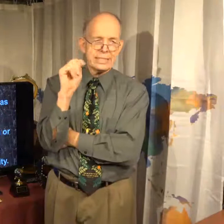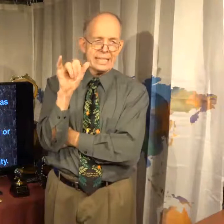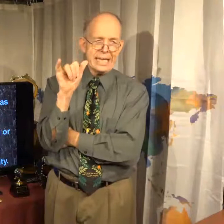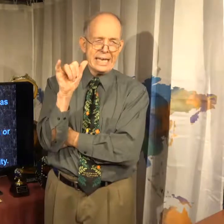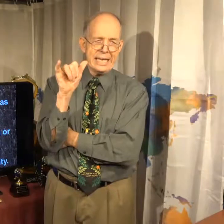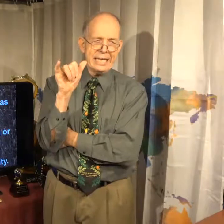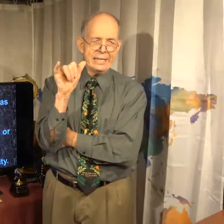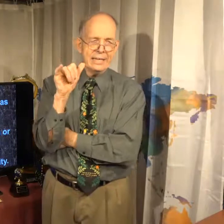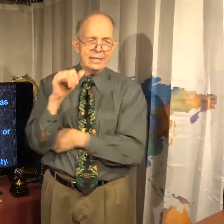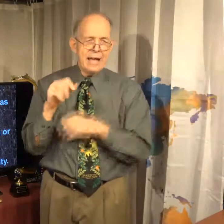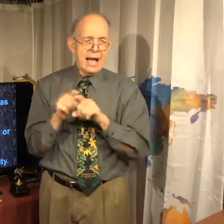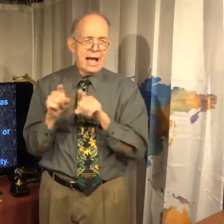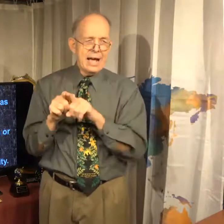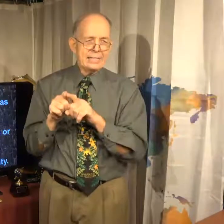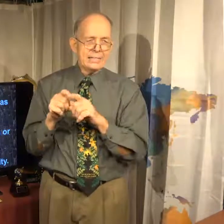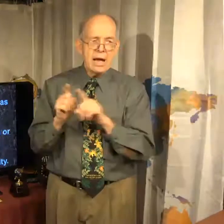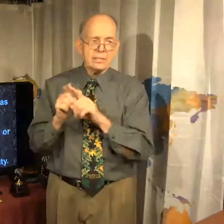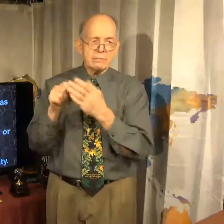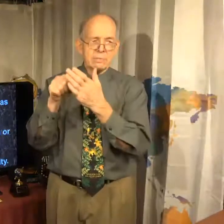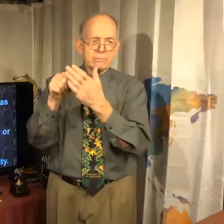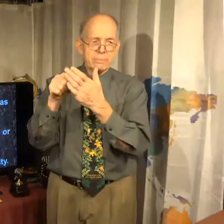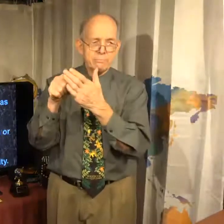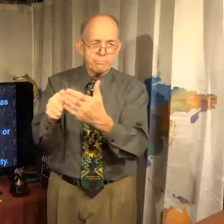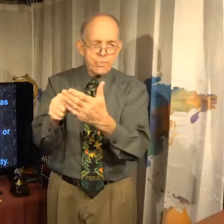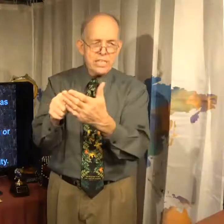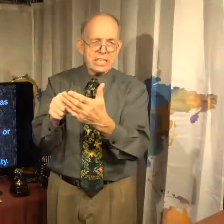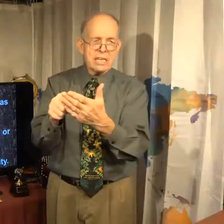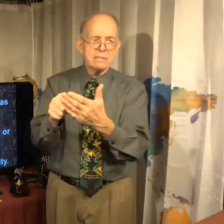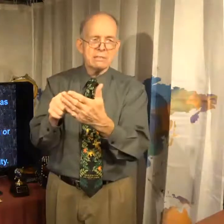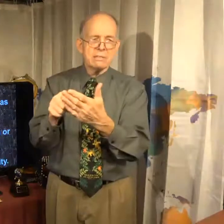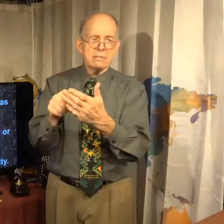importunate. As a blessing